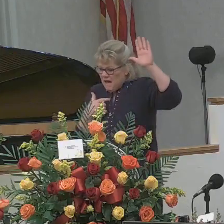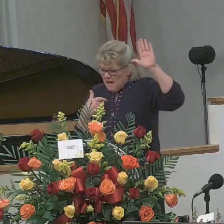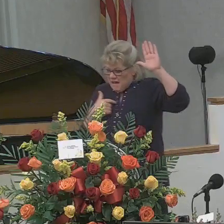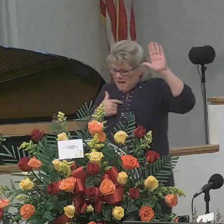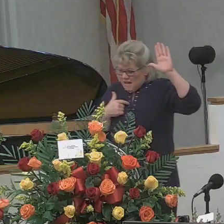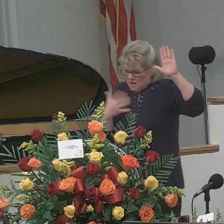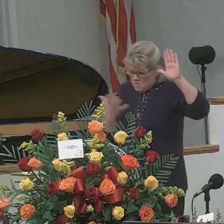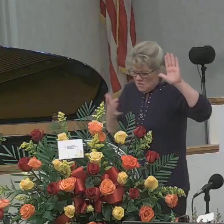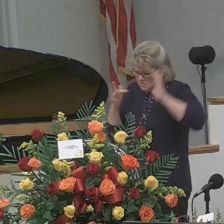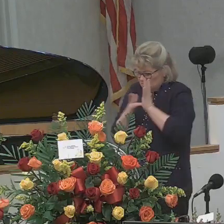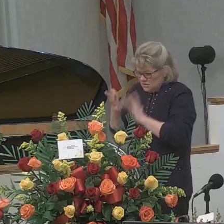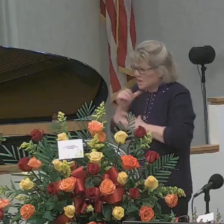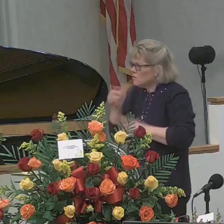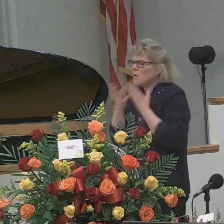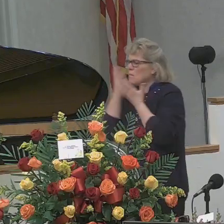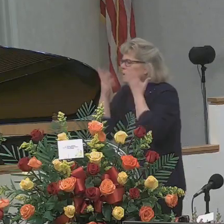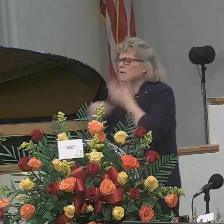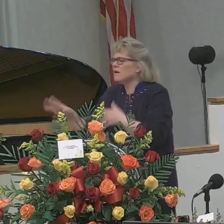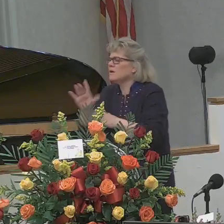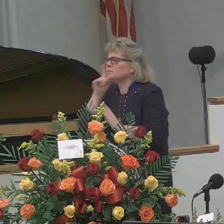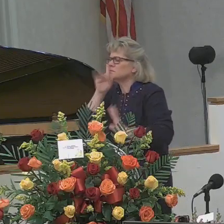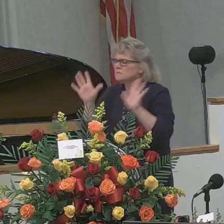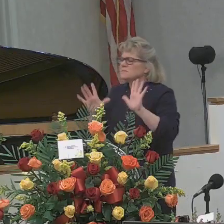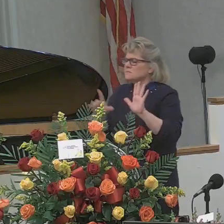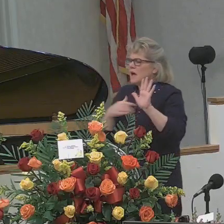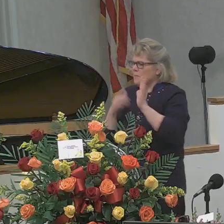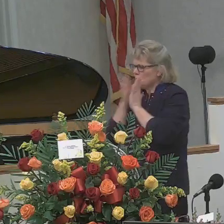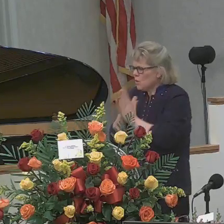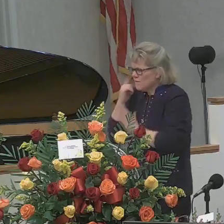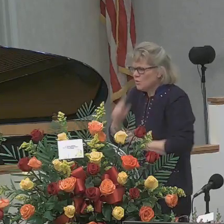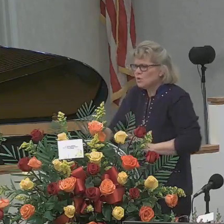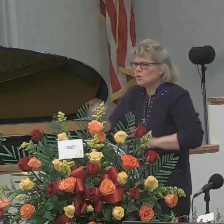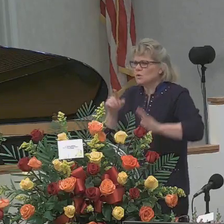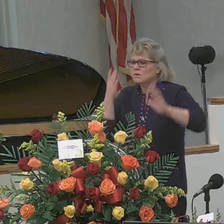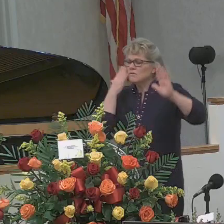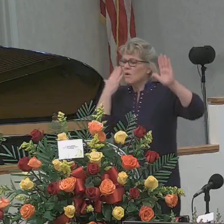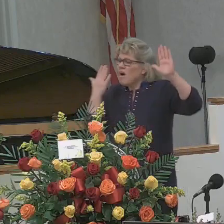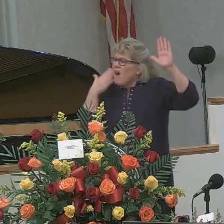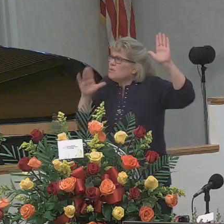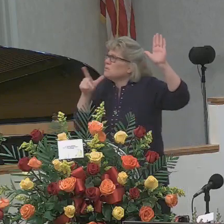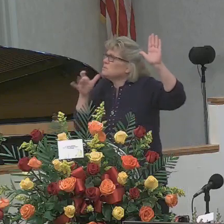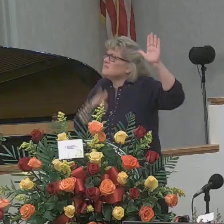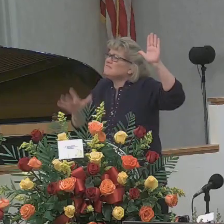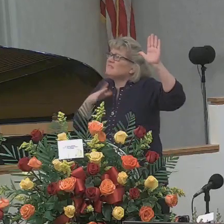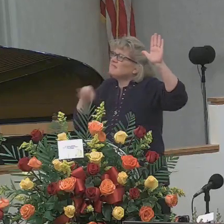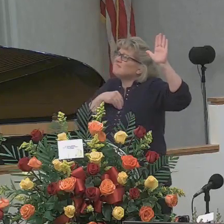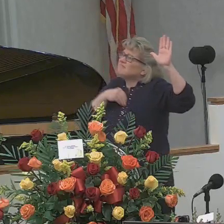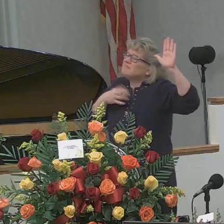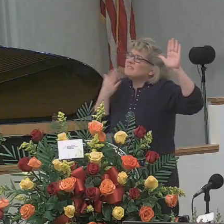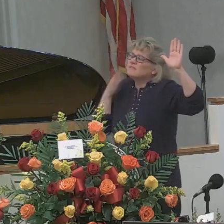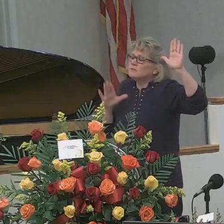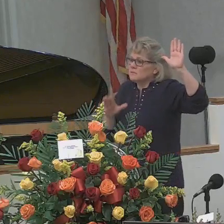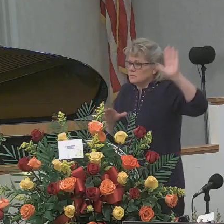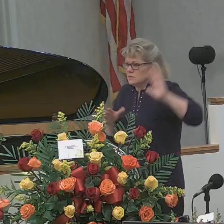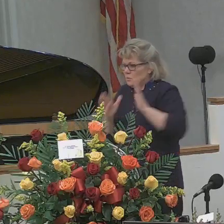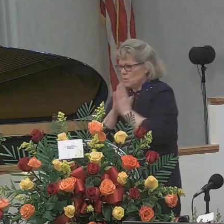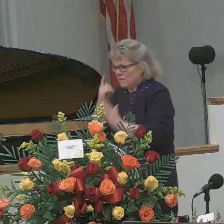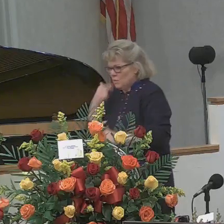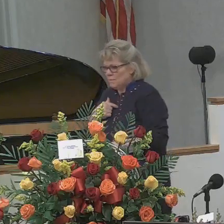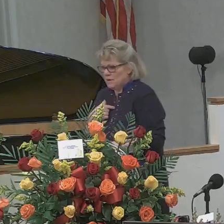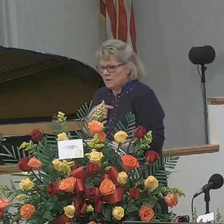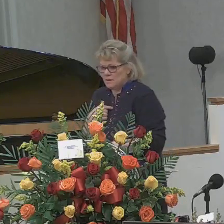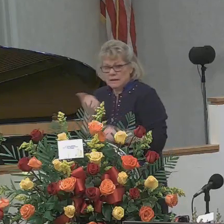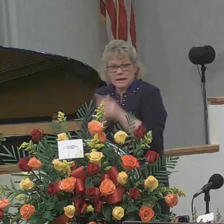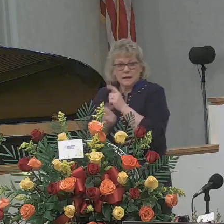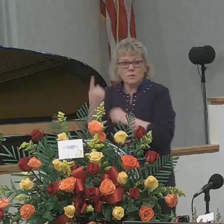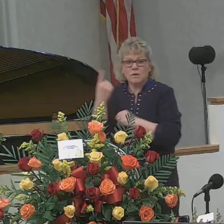pray for you. I promise I won't embarrass you. I'll pray for you. Anybody at all? Here's my hand, preacher. Pray for me. Anybody at all?